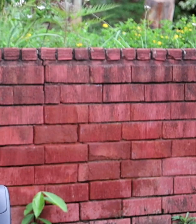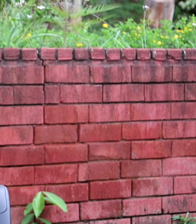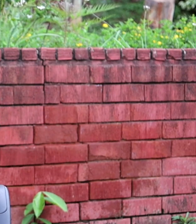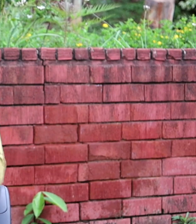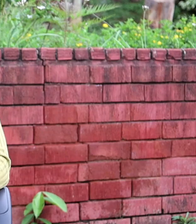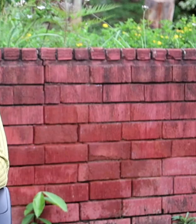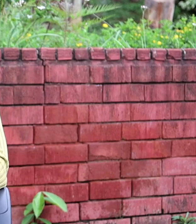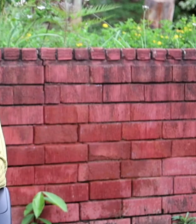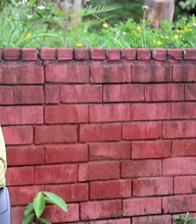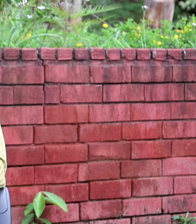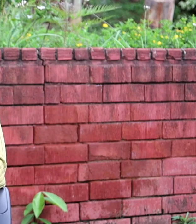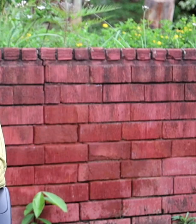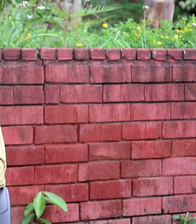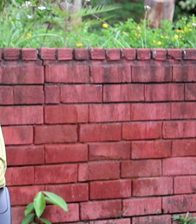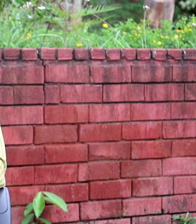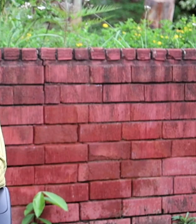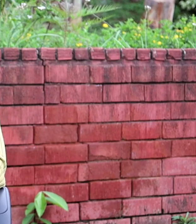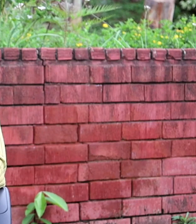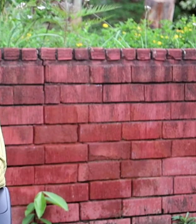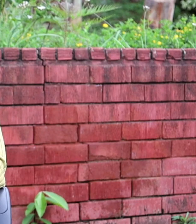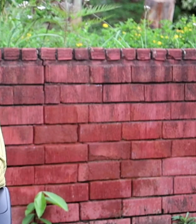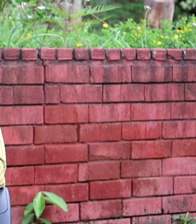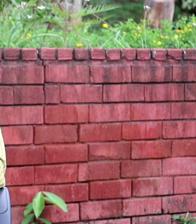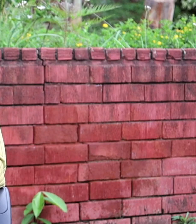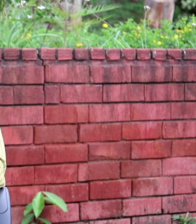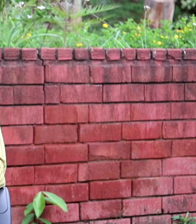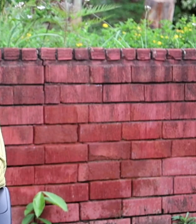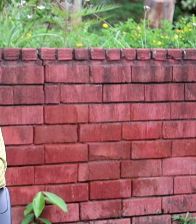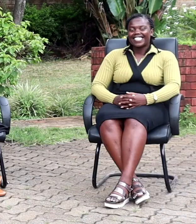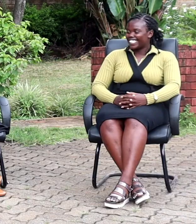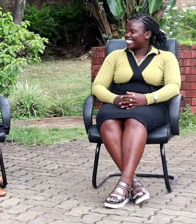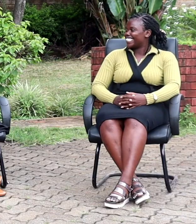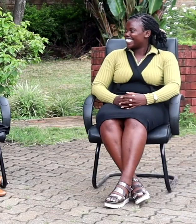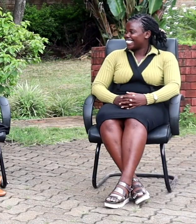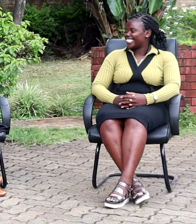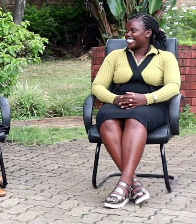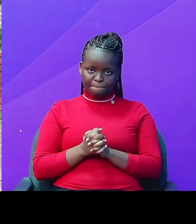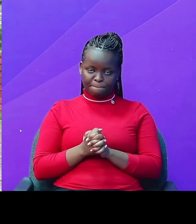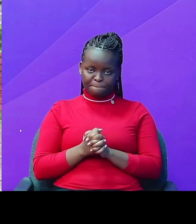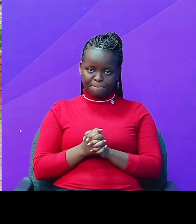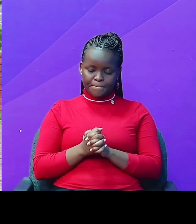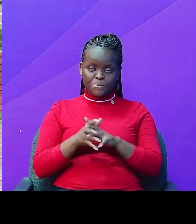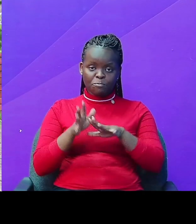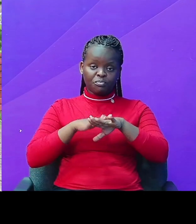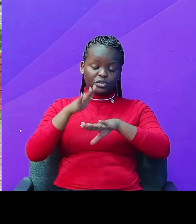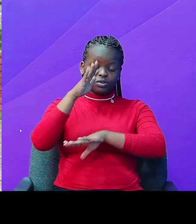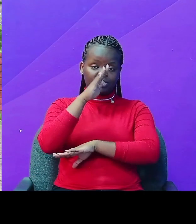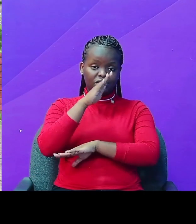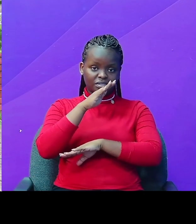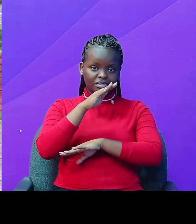on my right side, the far end of my right. Please introduce yourself. Good afternoon,